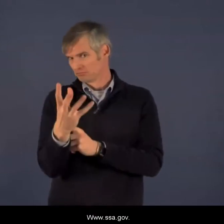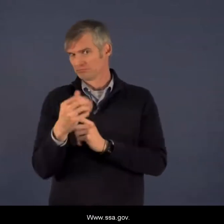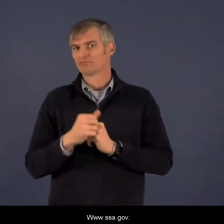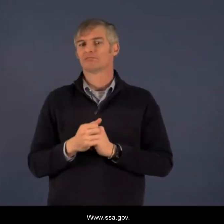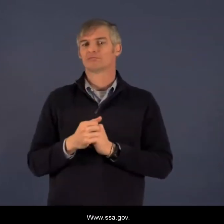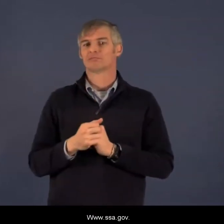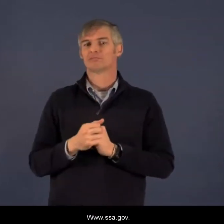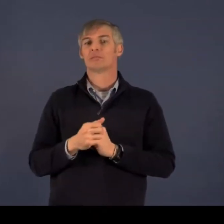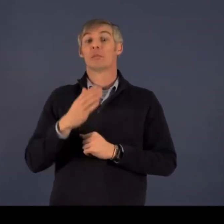www.ssa.gov.